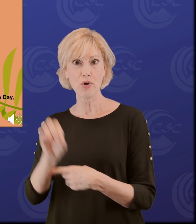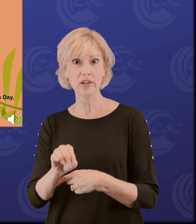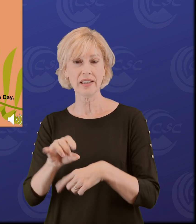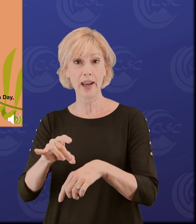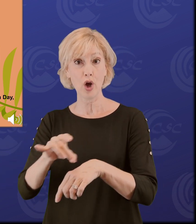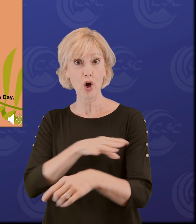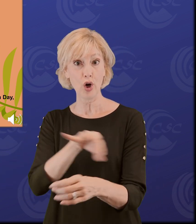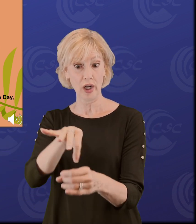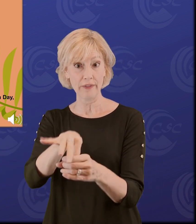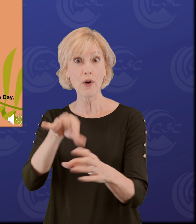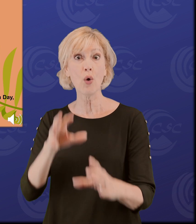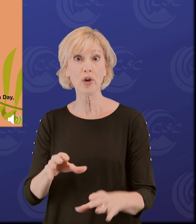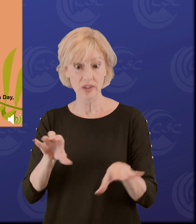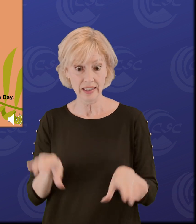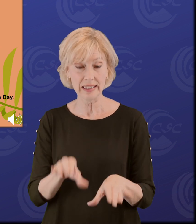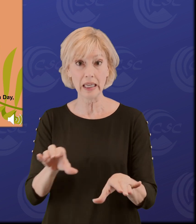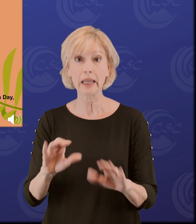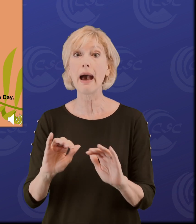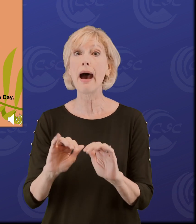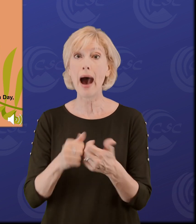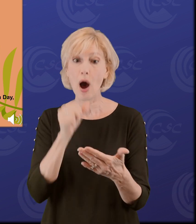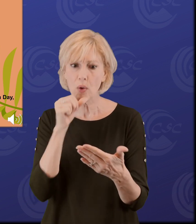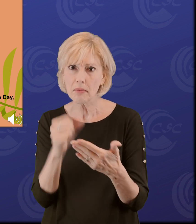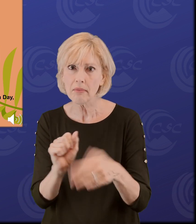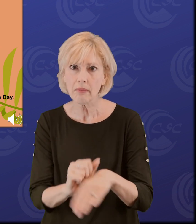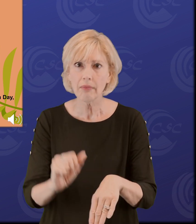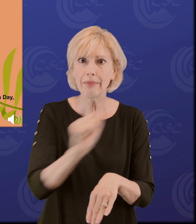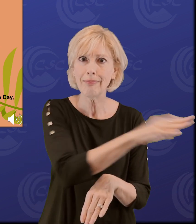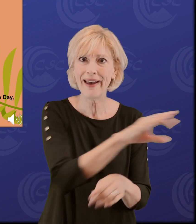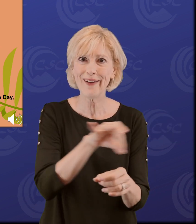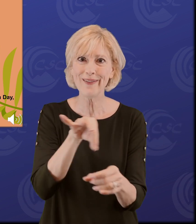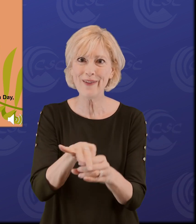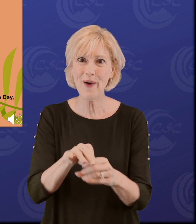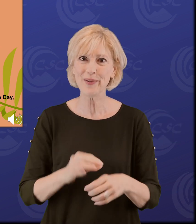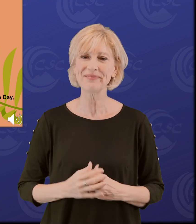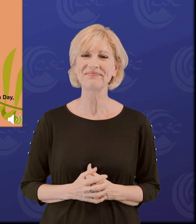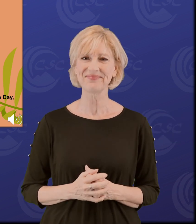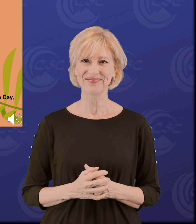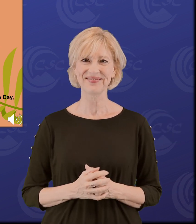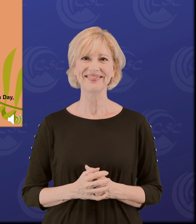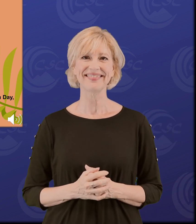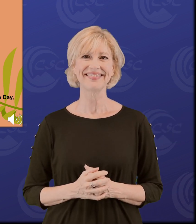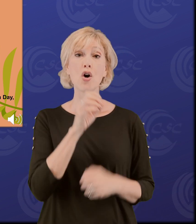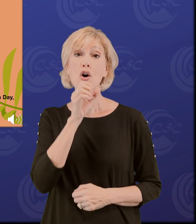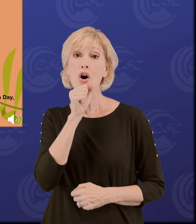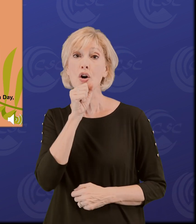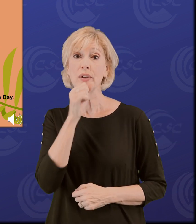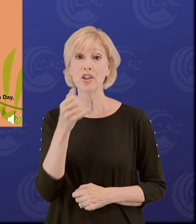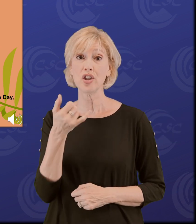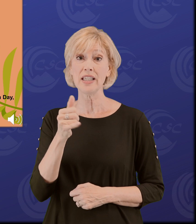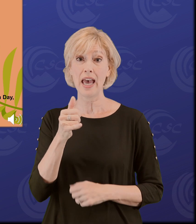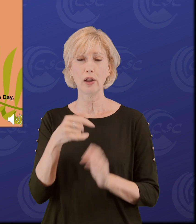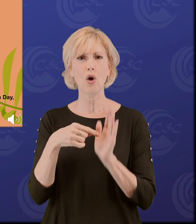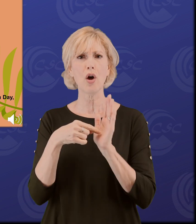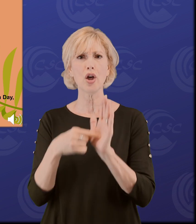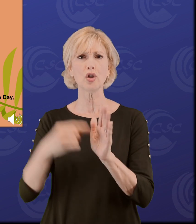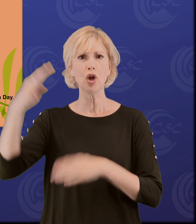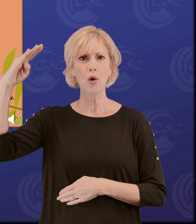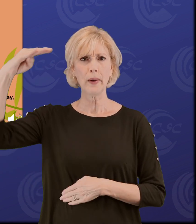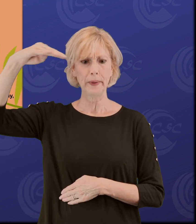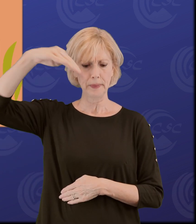In the graph shown here, the orange and yellow lines show the declining polling place turnout, while the blue and gray lines depict the incline of voting by